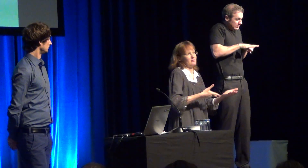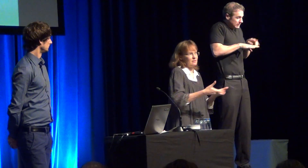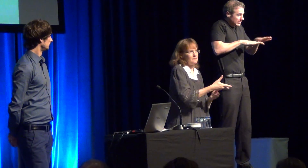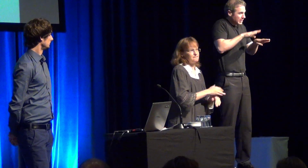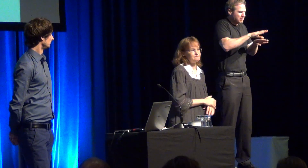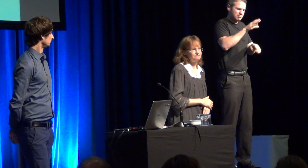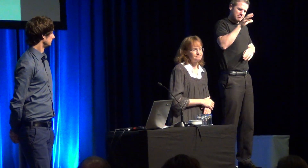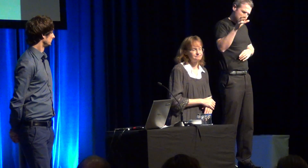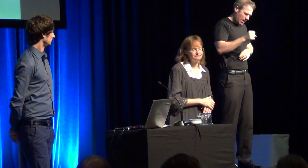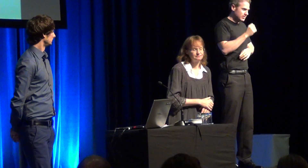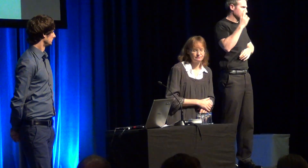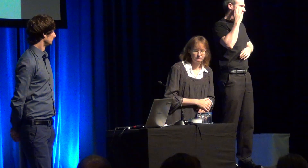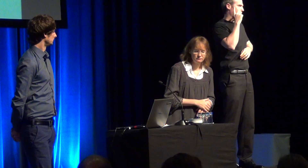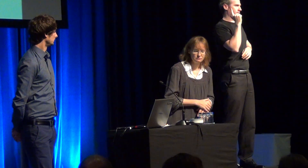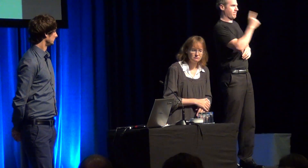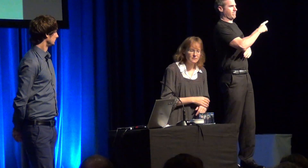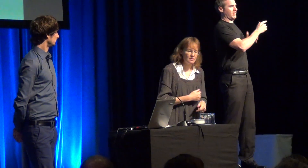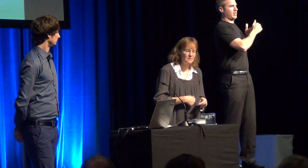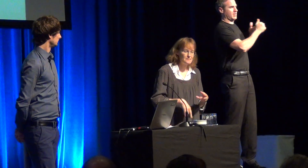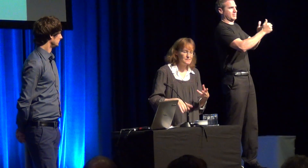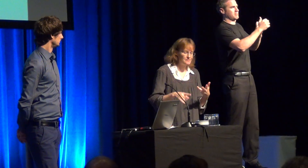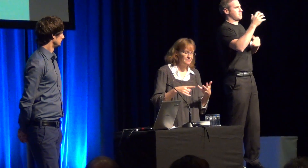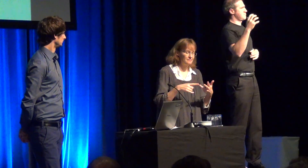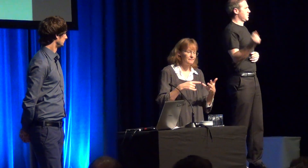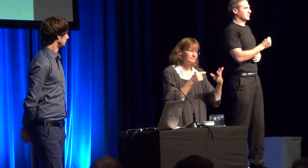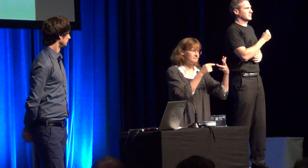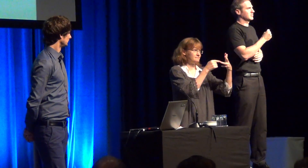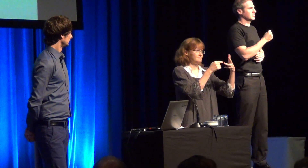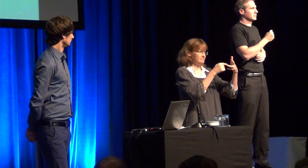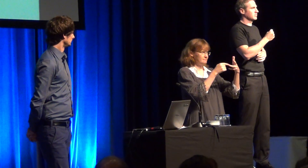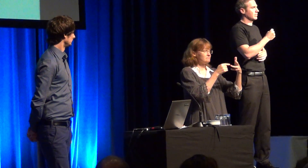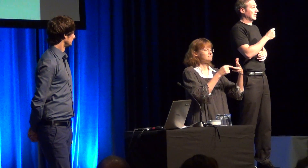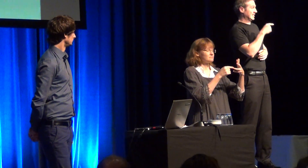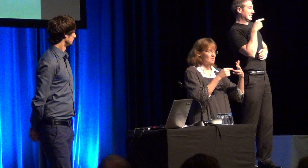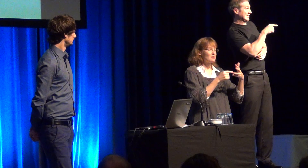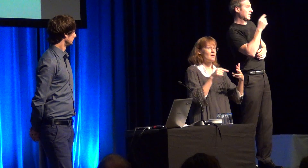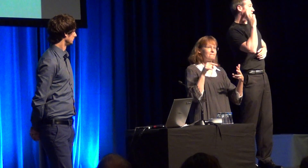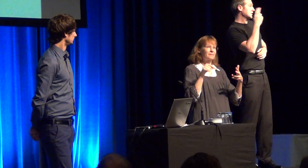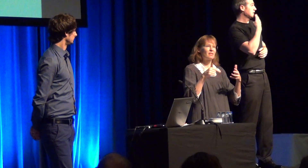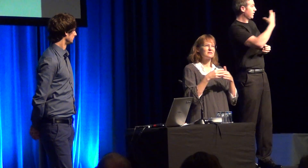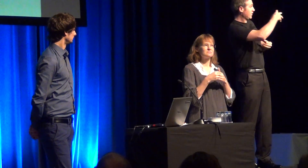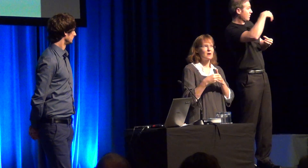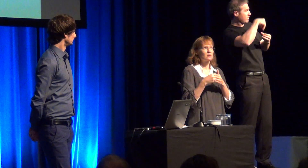And those deaf people are to be abreast of linguistic issues.